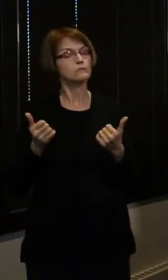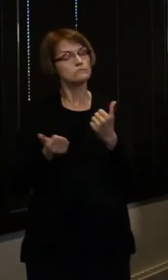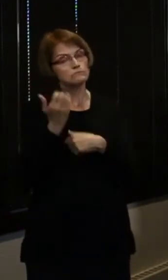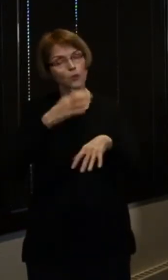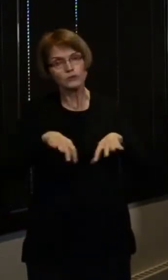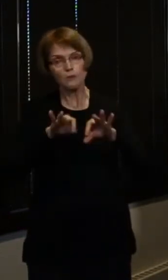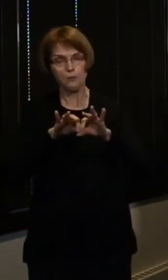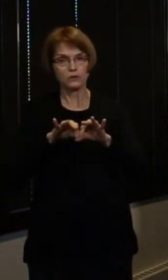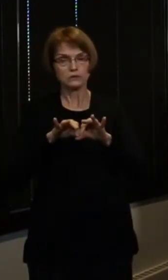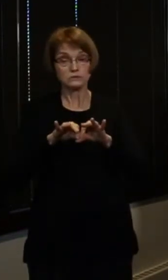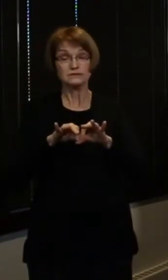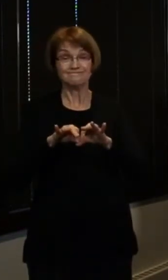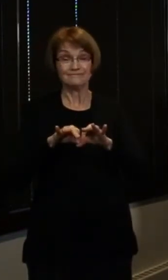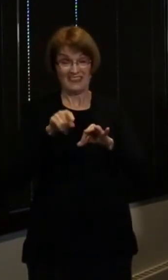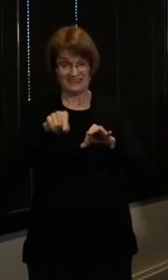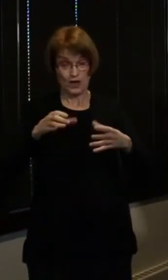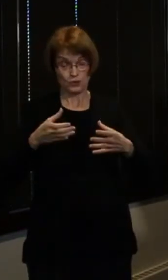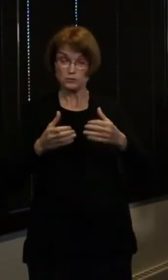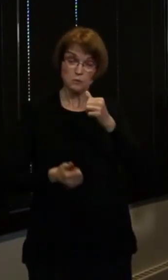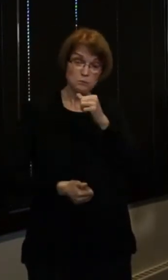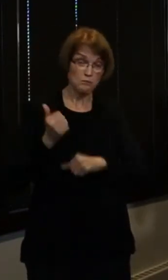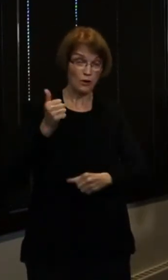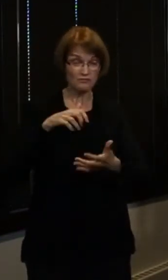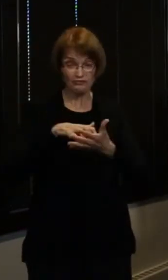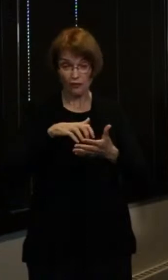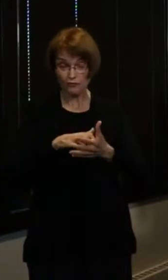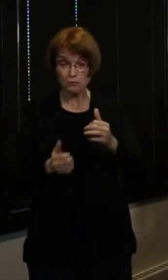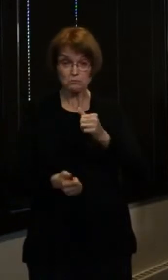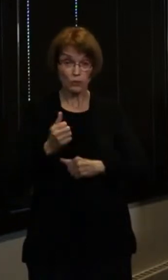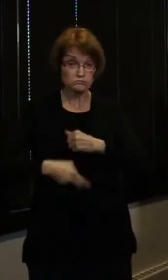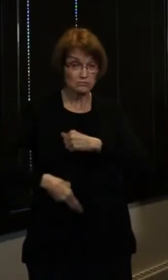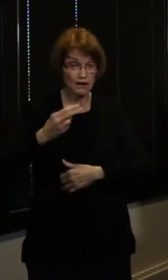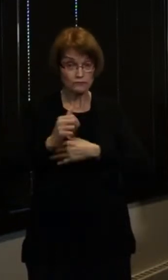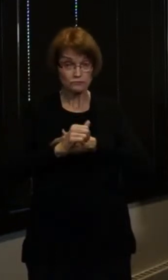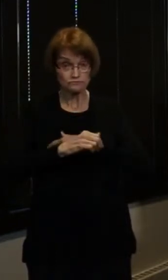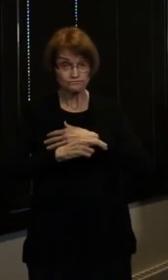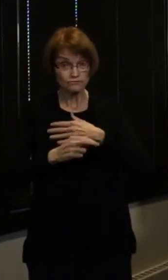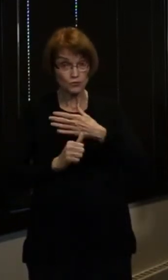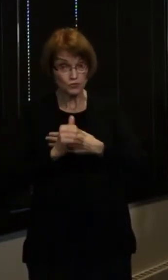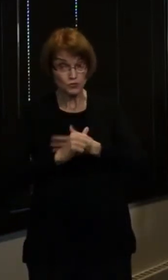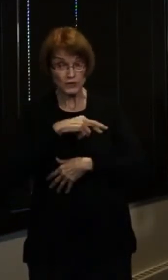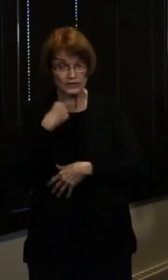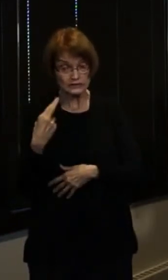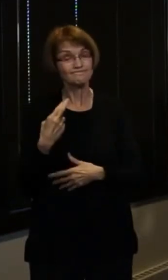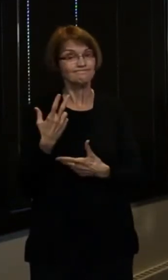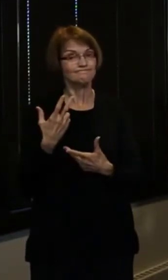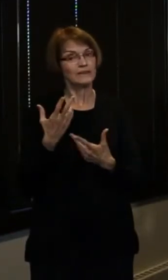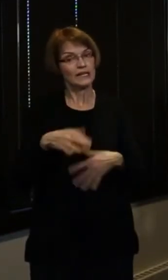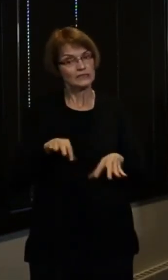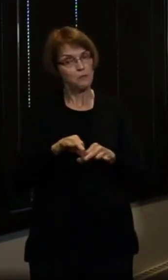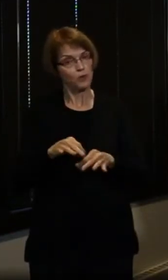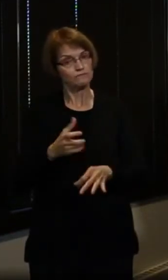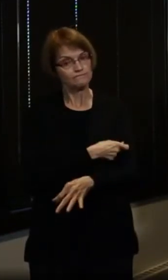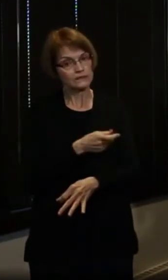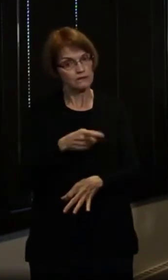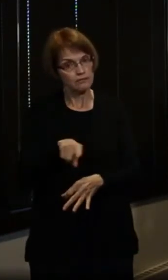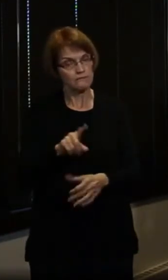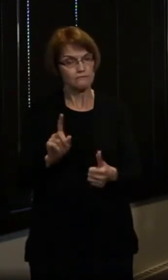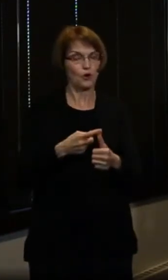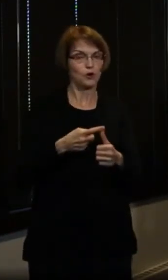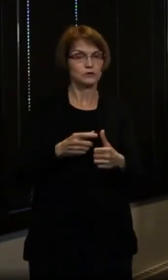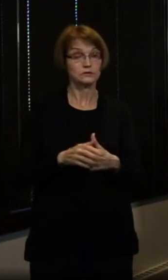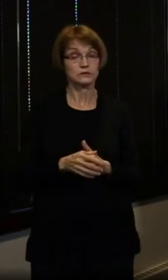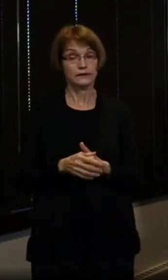to protect the most vulnerable. And again, all of this is dependent upon the amount of vaccine that we get. We can only move